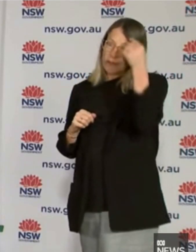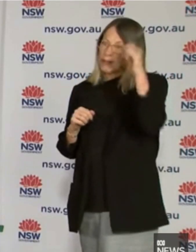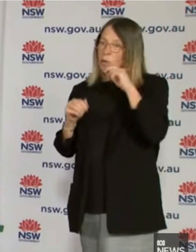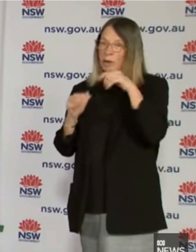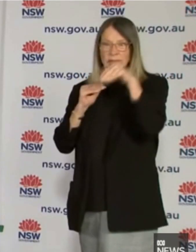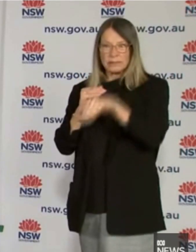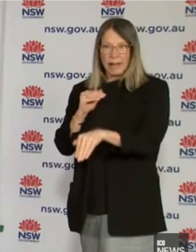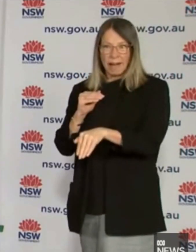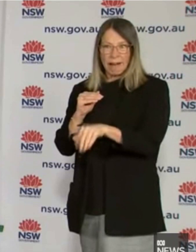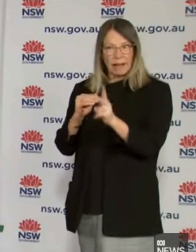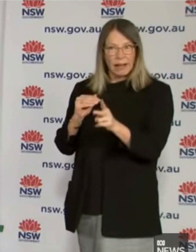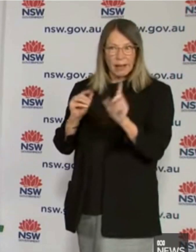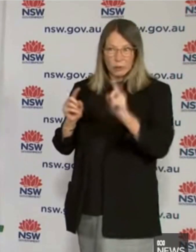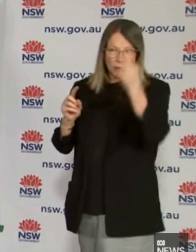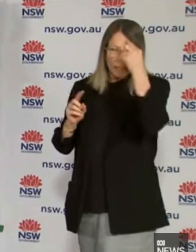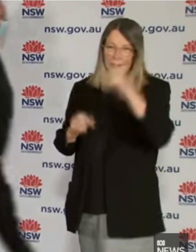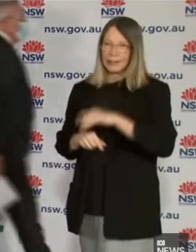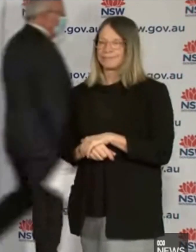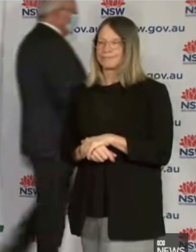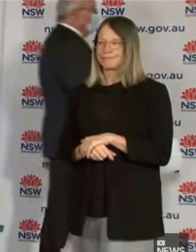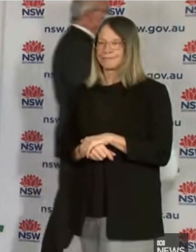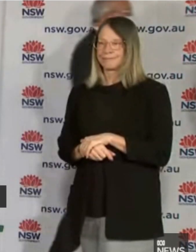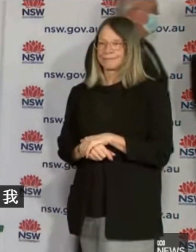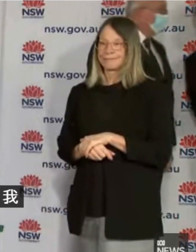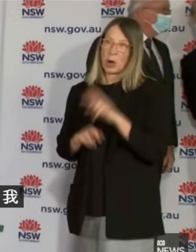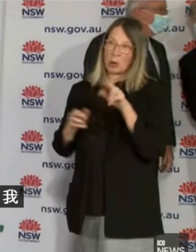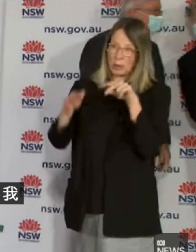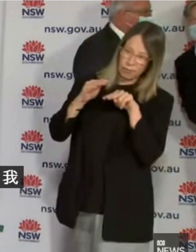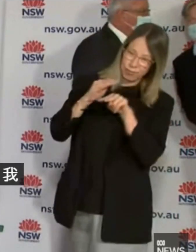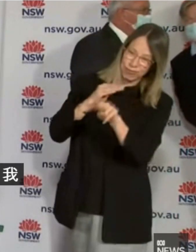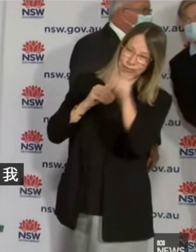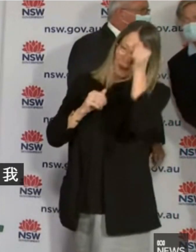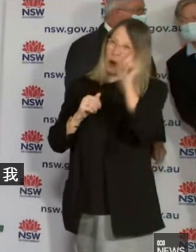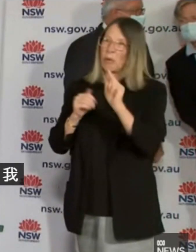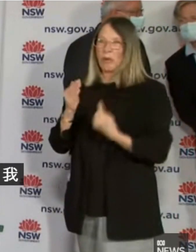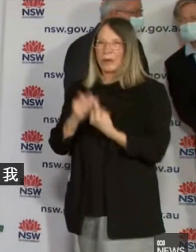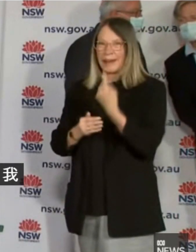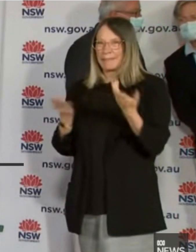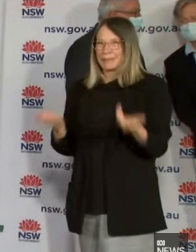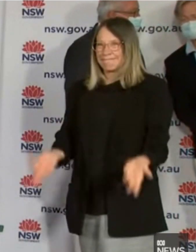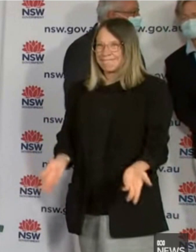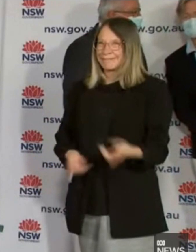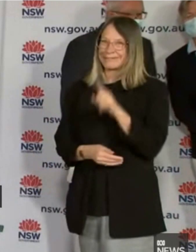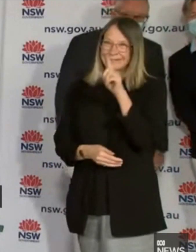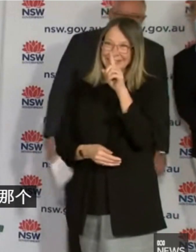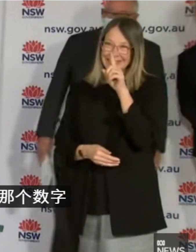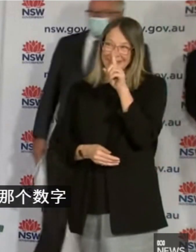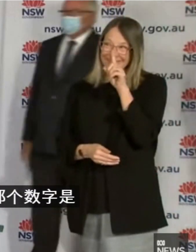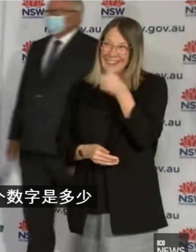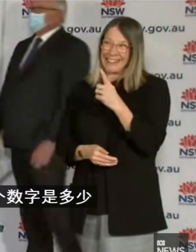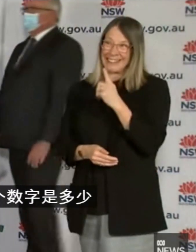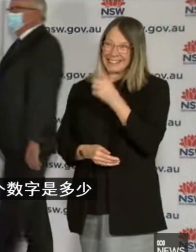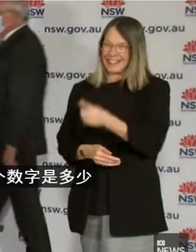this? Look, I'd love to say that I know that for sure. I'd love to say that I know what that number will be that we will settle on in New South